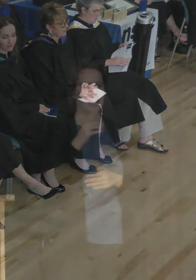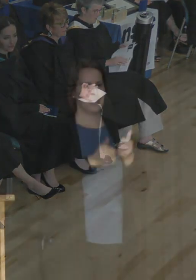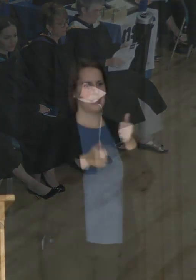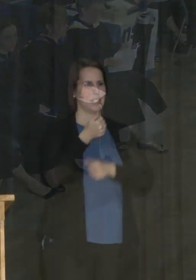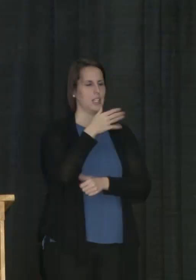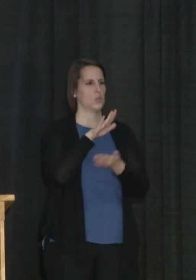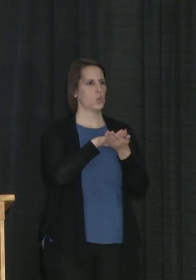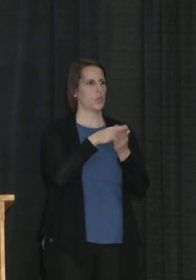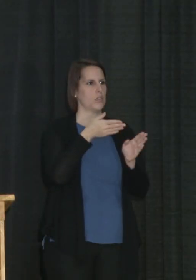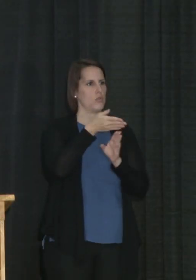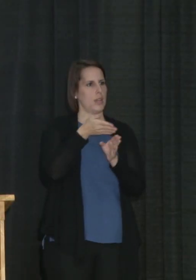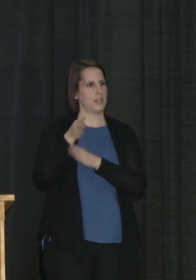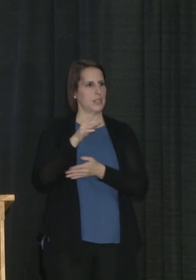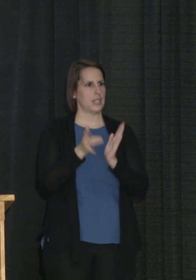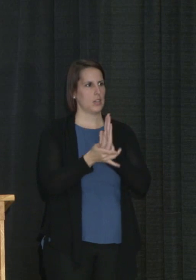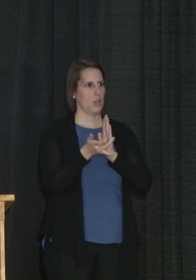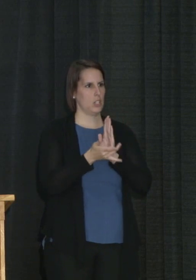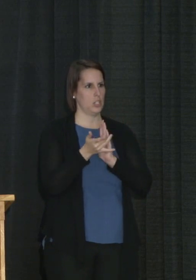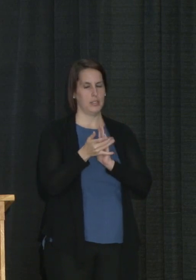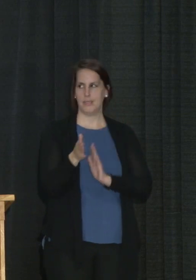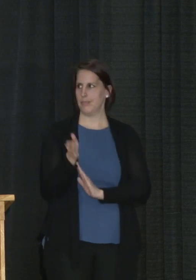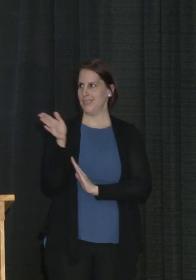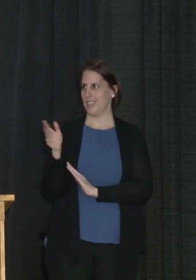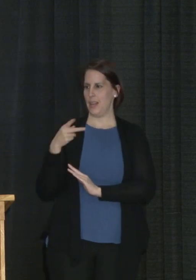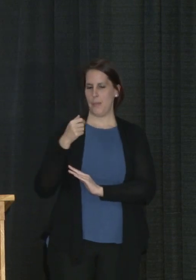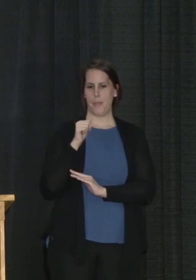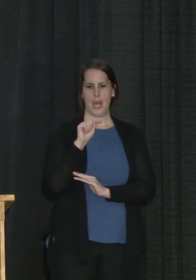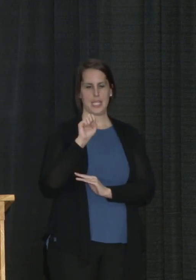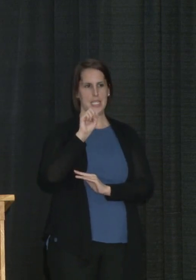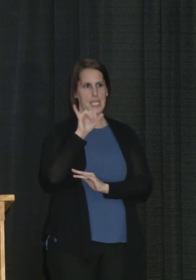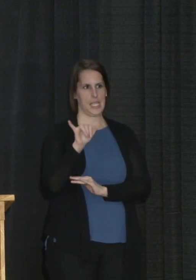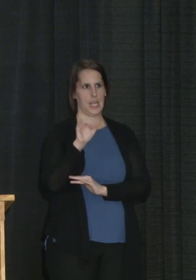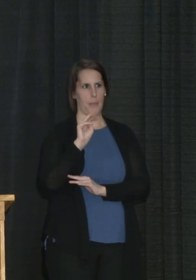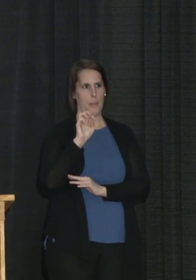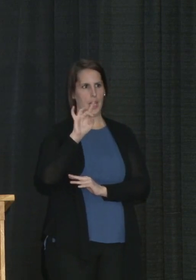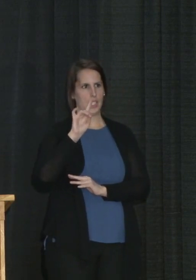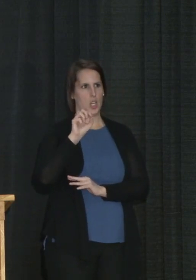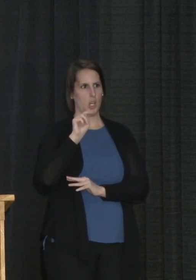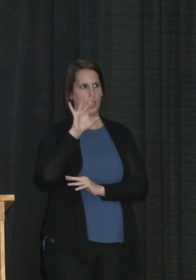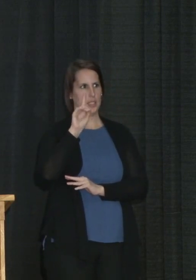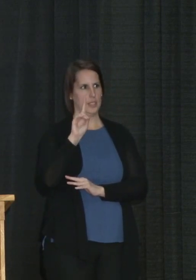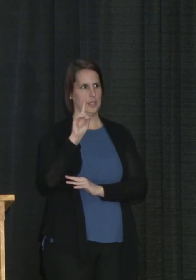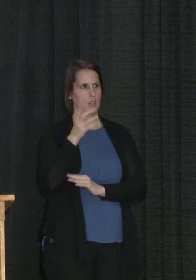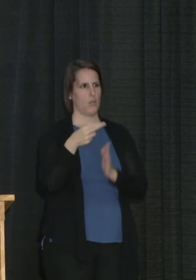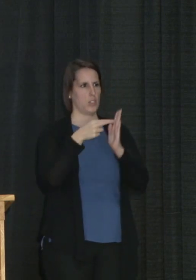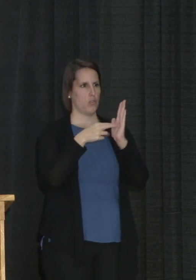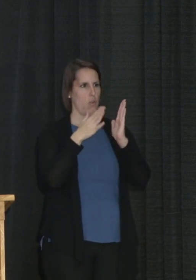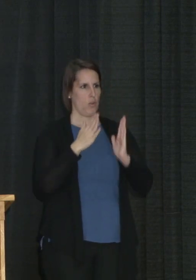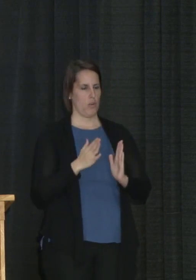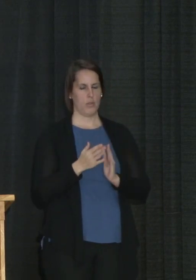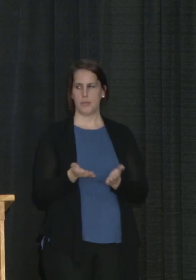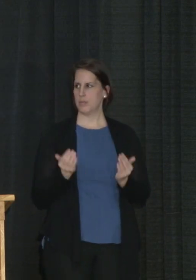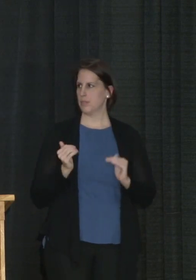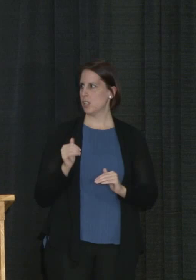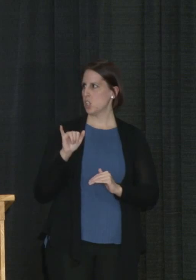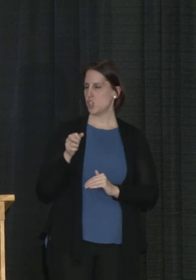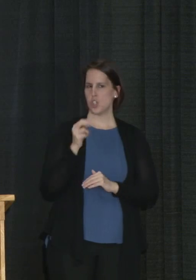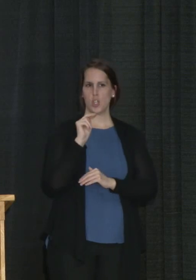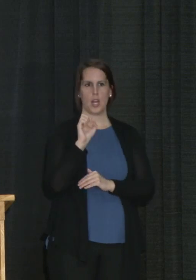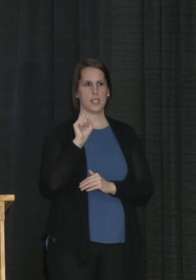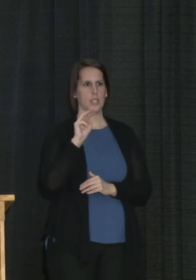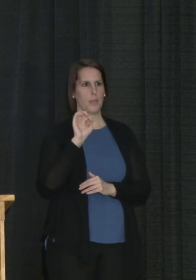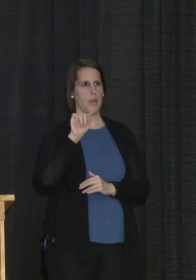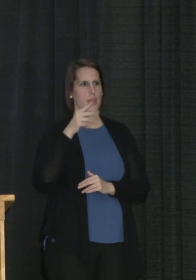Technology. Patsy McDonald, College Registrar. John Smith,